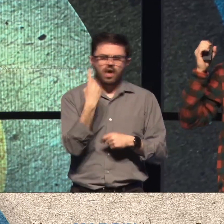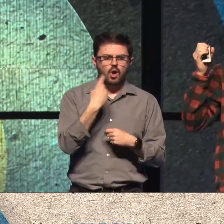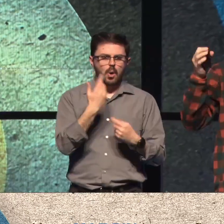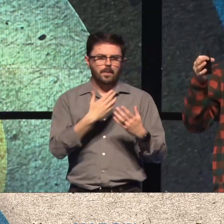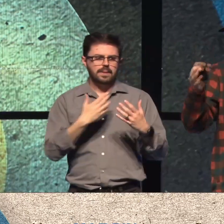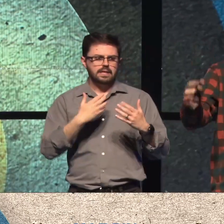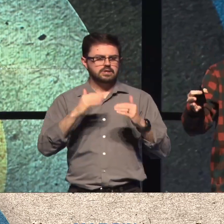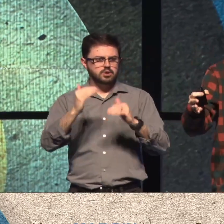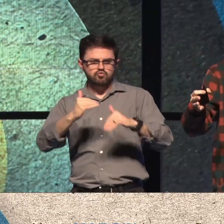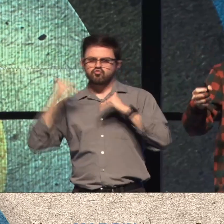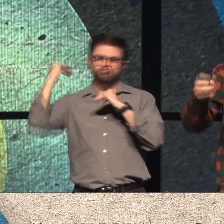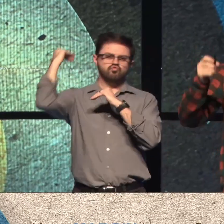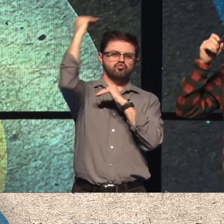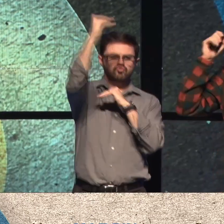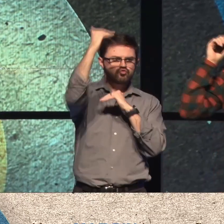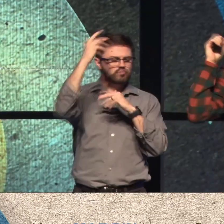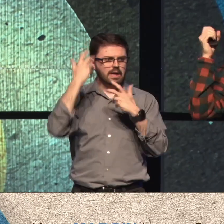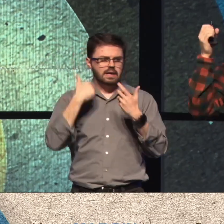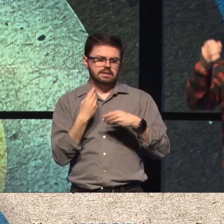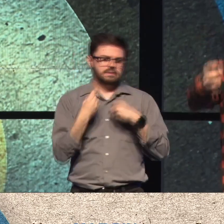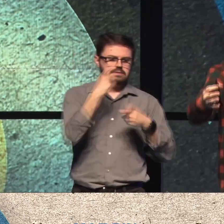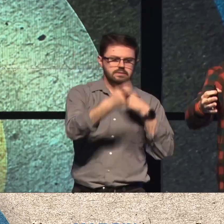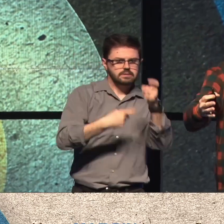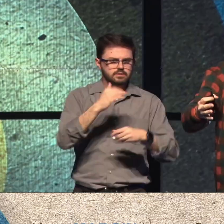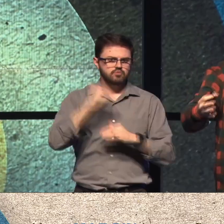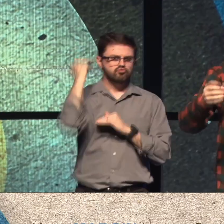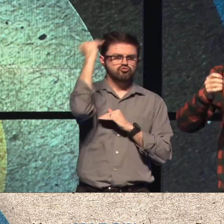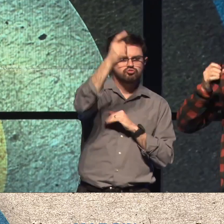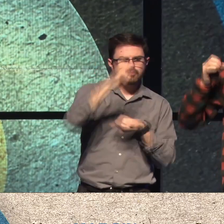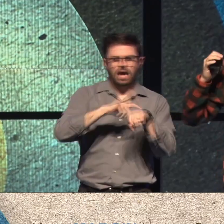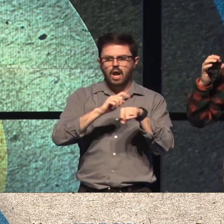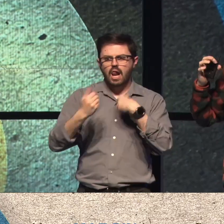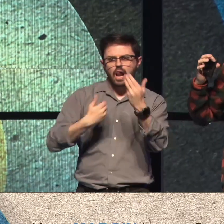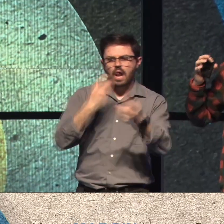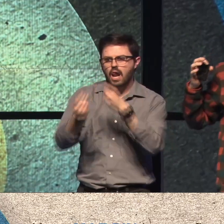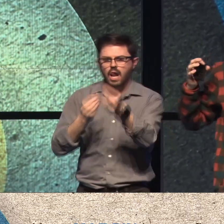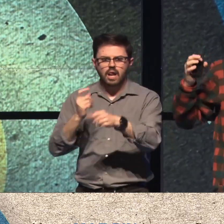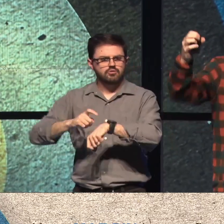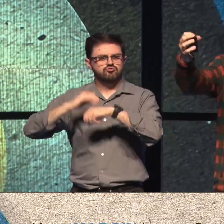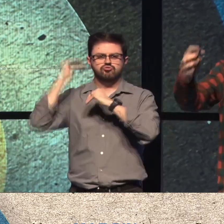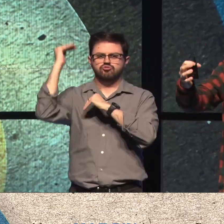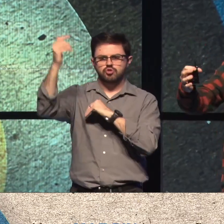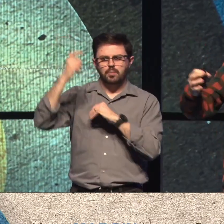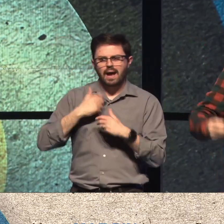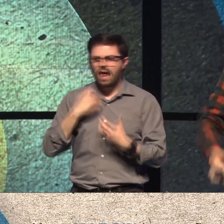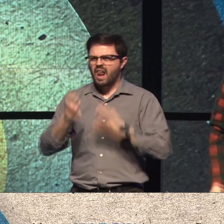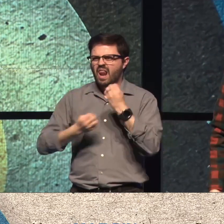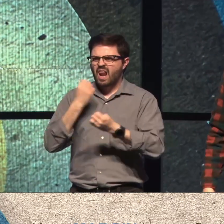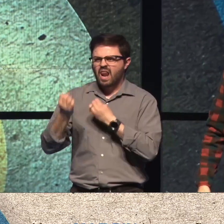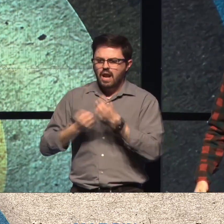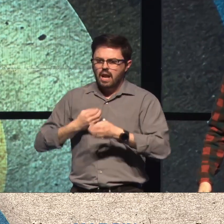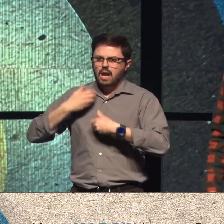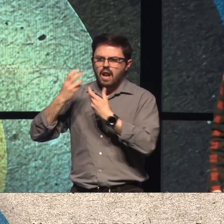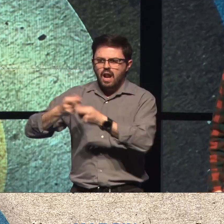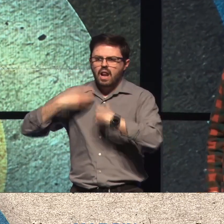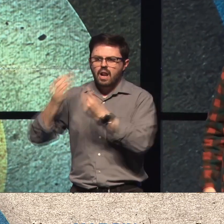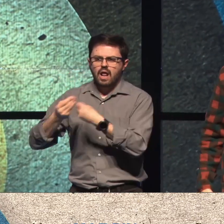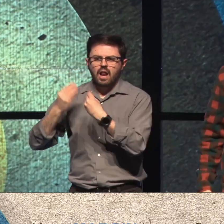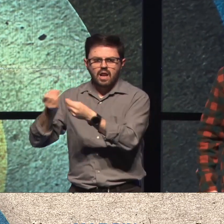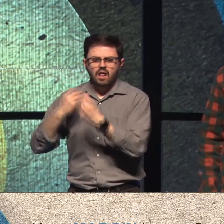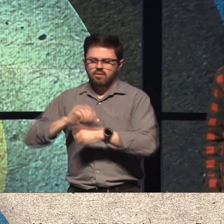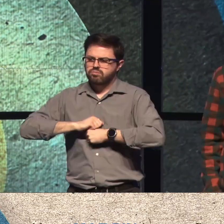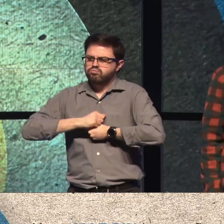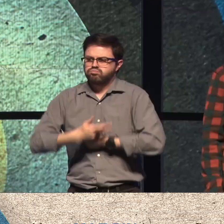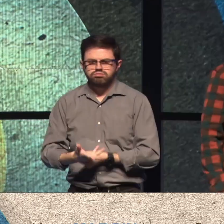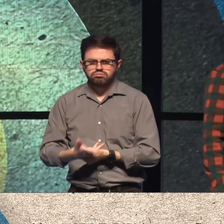fishbowl, whether it's your time fishbowl, whether it's your emotional fishbowl, if it's, I'm just going to live to the size of that, you will never be able to carry